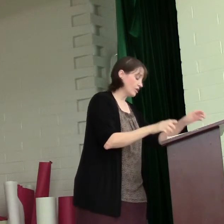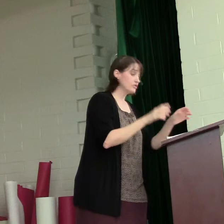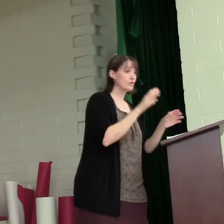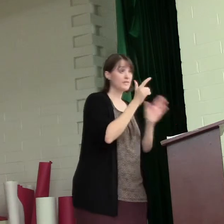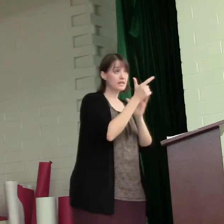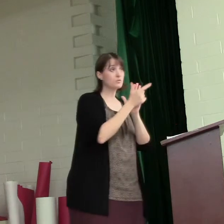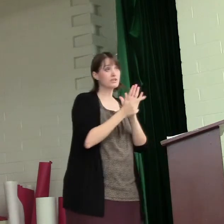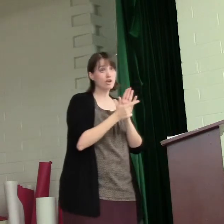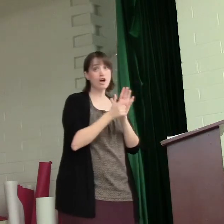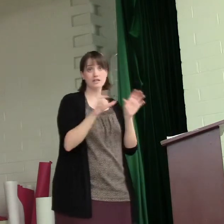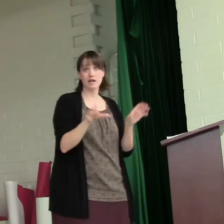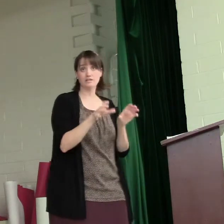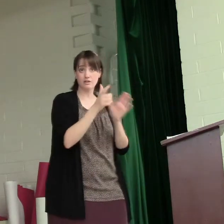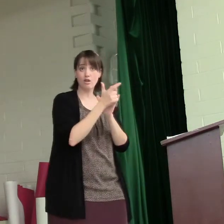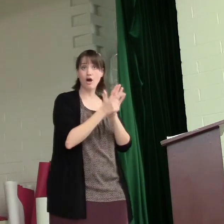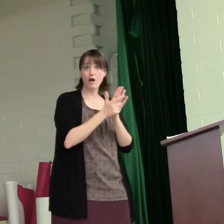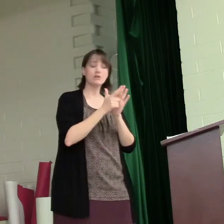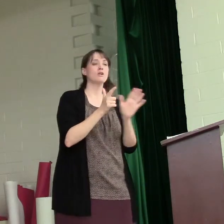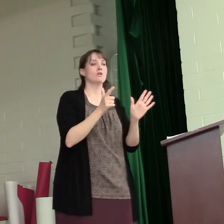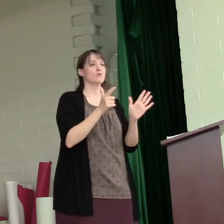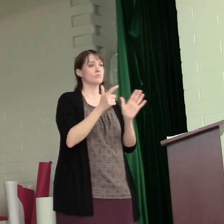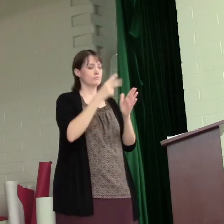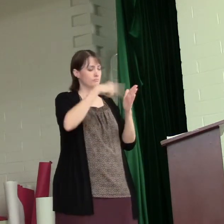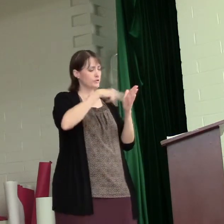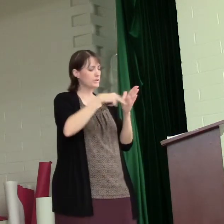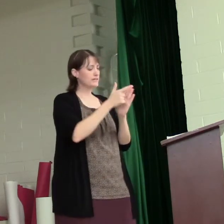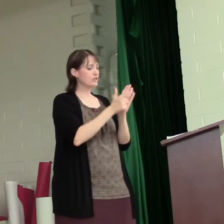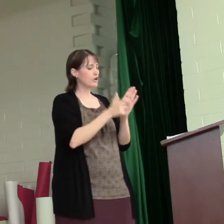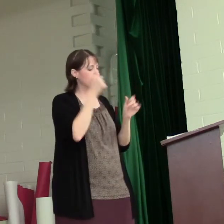So, and that's what the law does. The law, read the law, you remember,